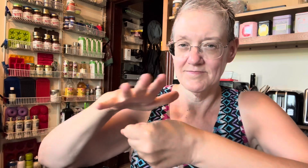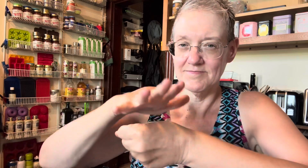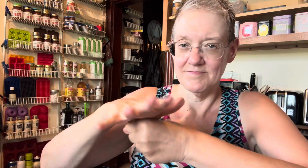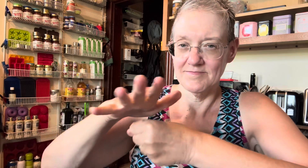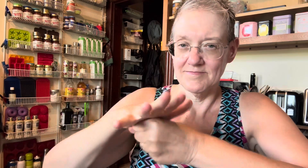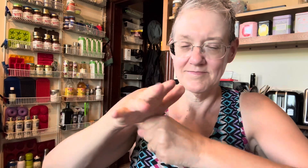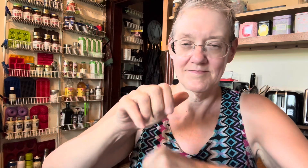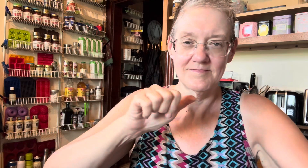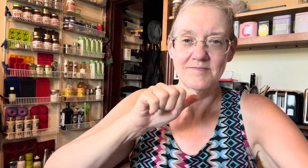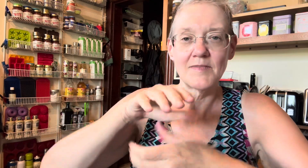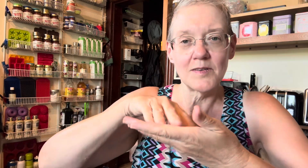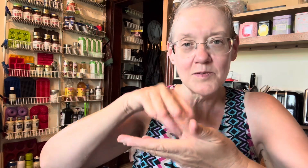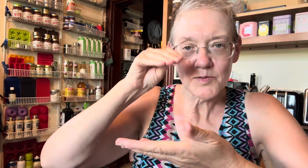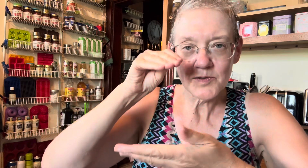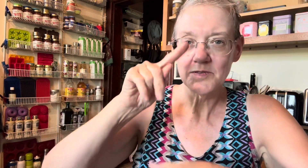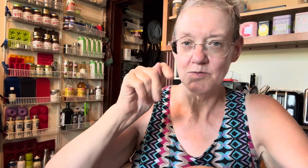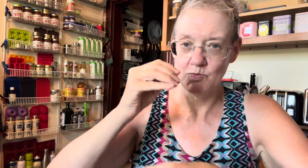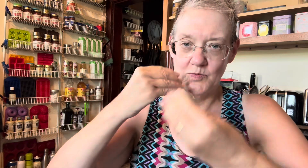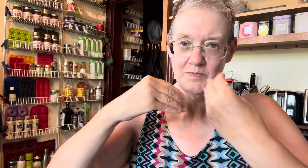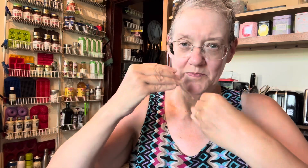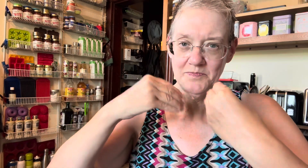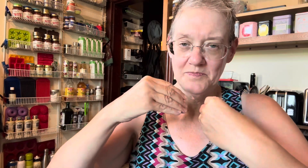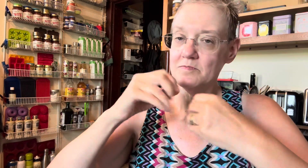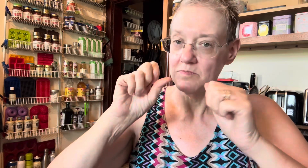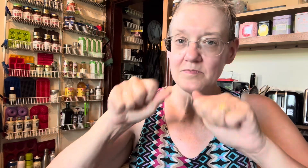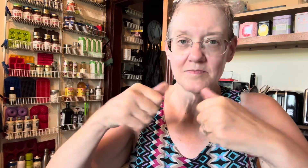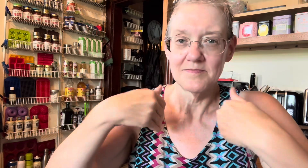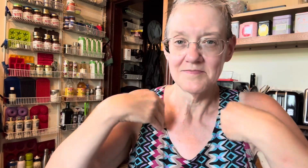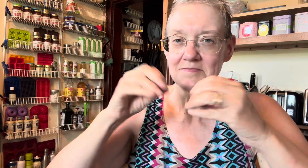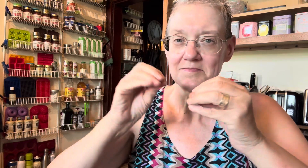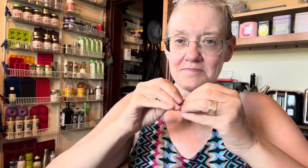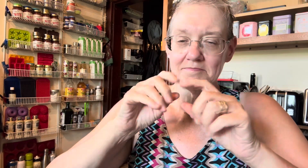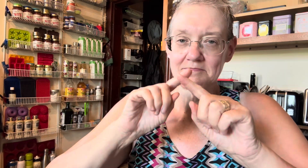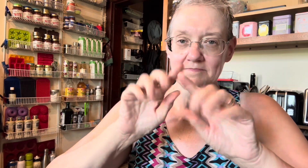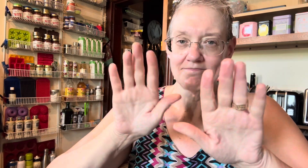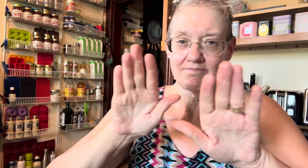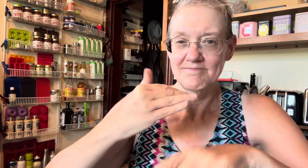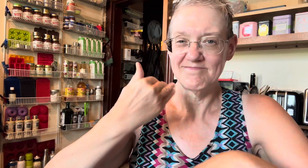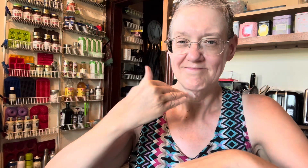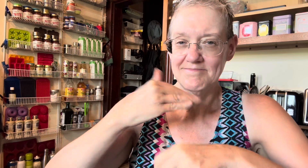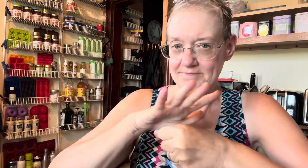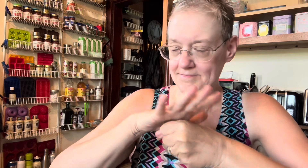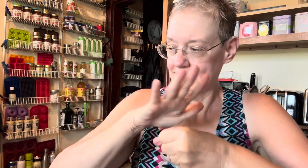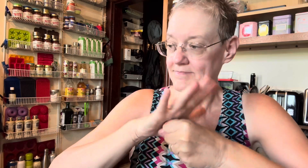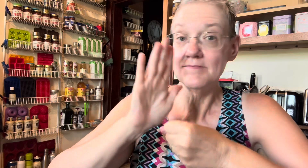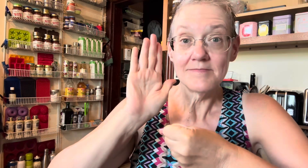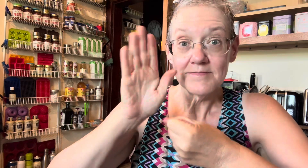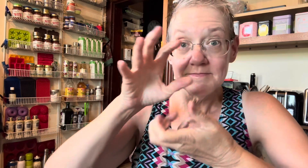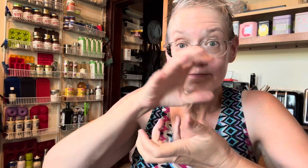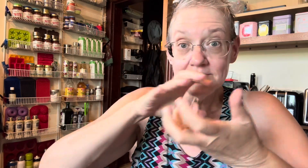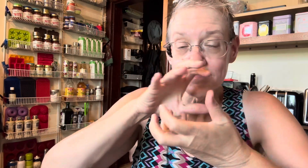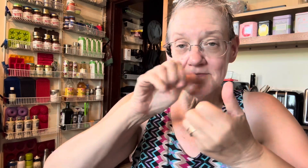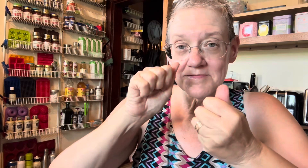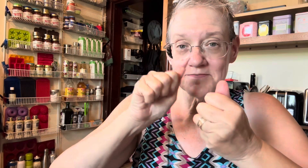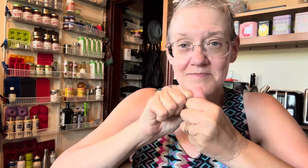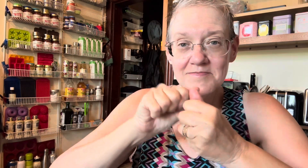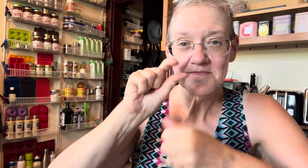And this is enough for Dale. He's learning to eat the sweet peppers. He could have more, but that's enough for him. He's going